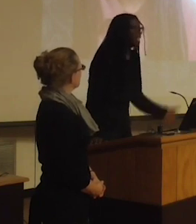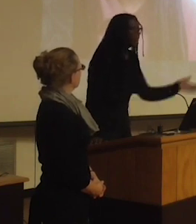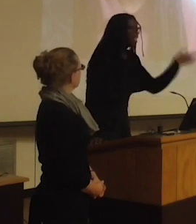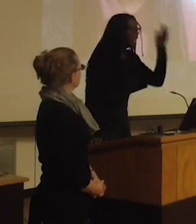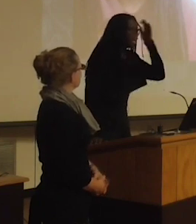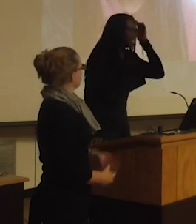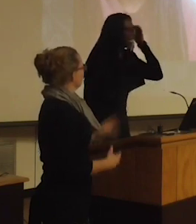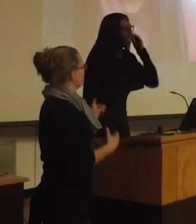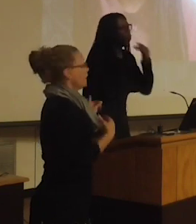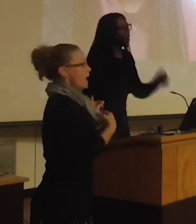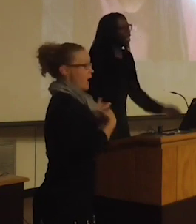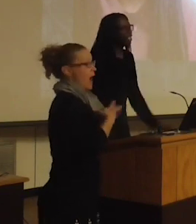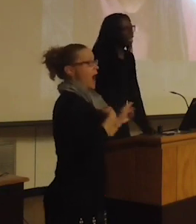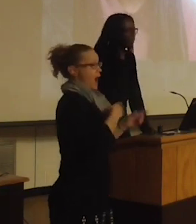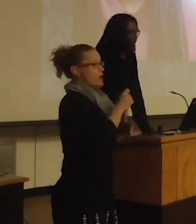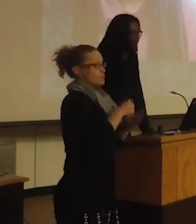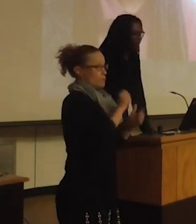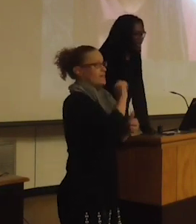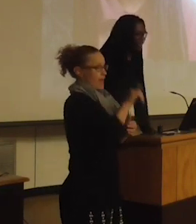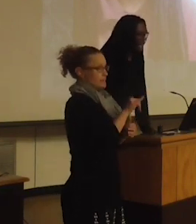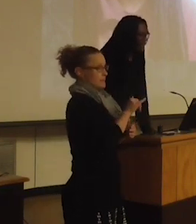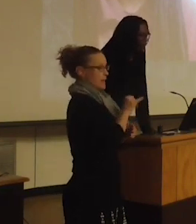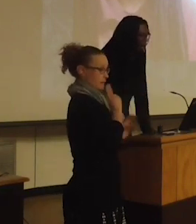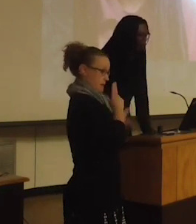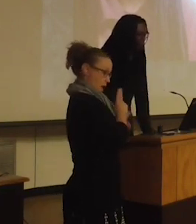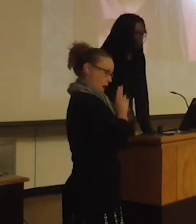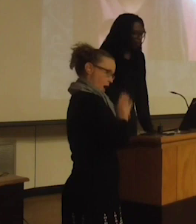I had actually written an essay in homage to that quote